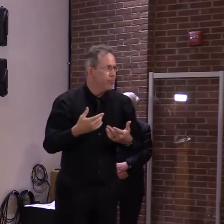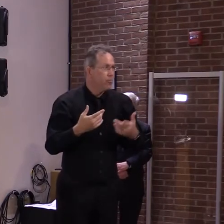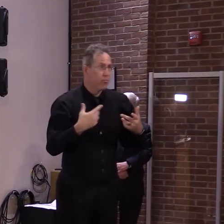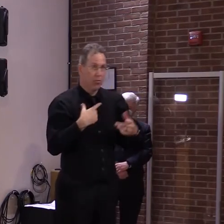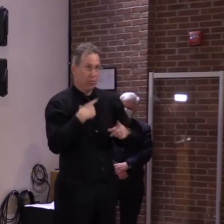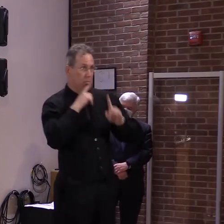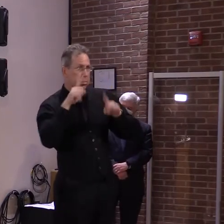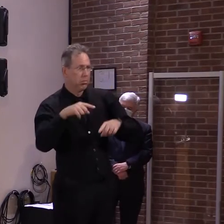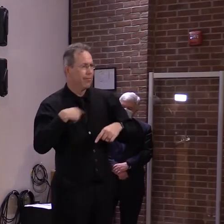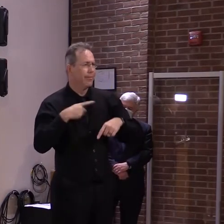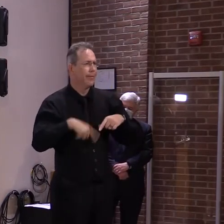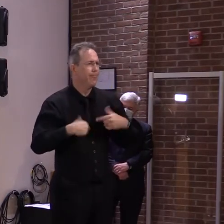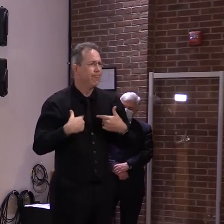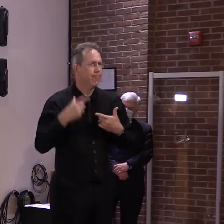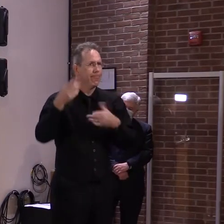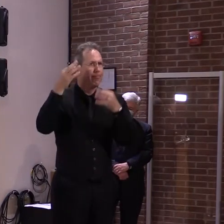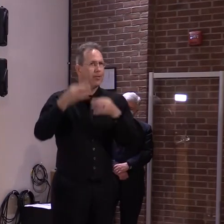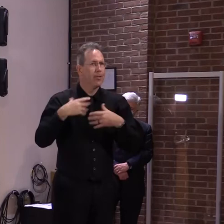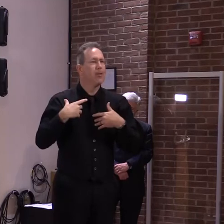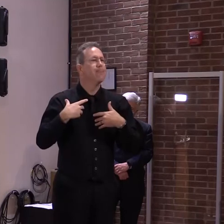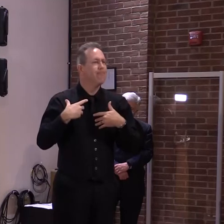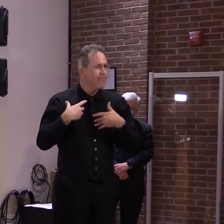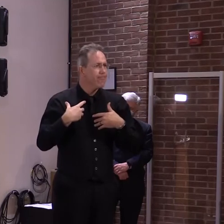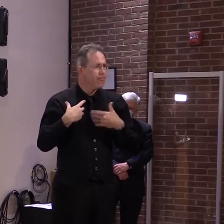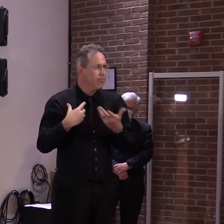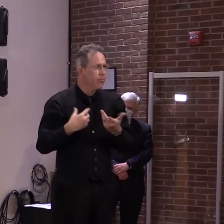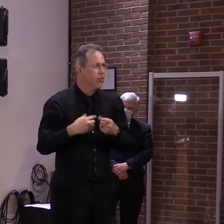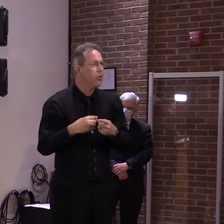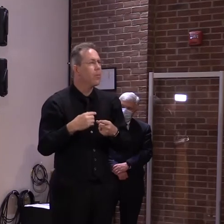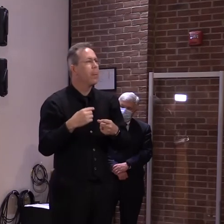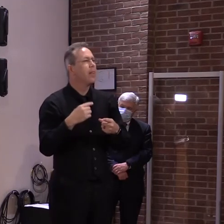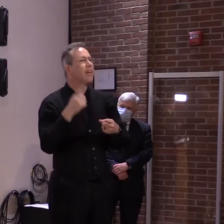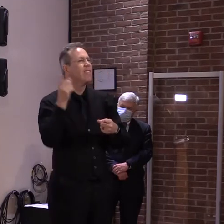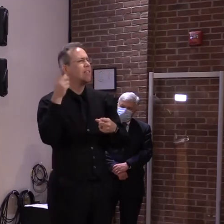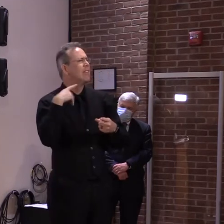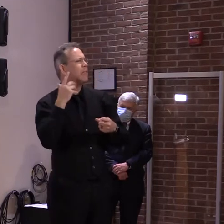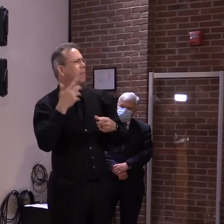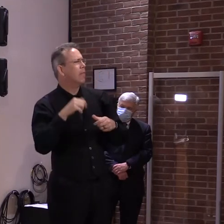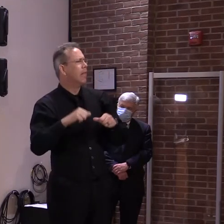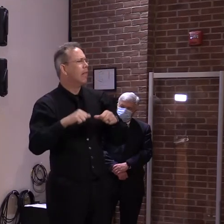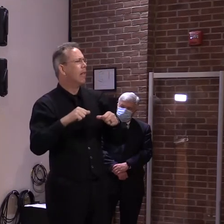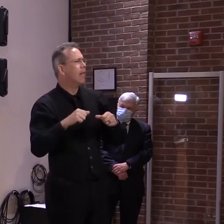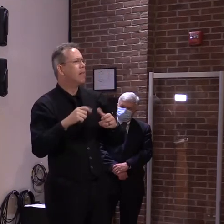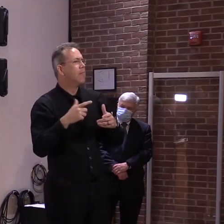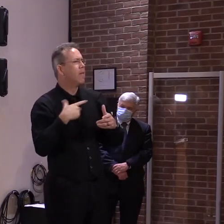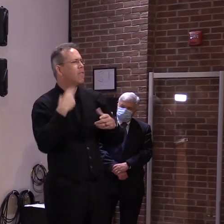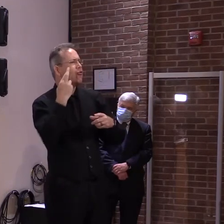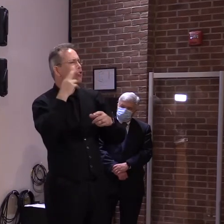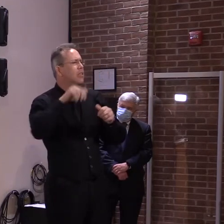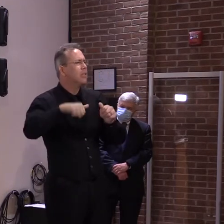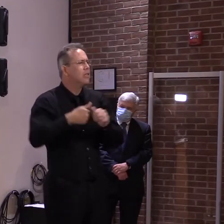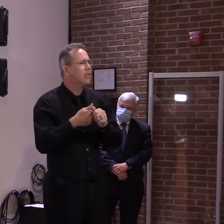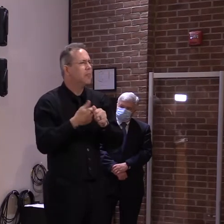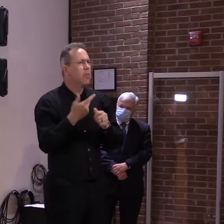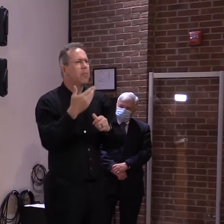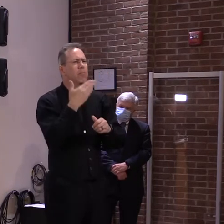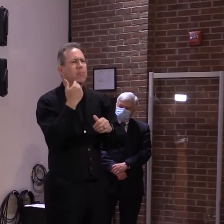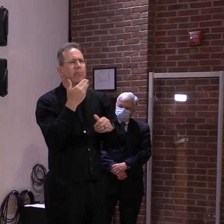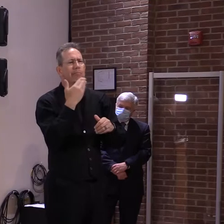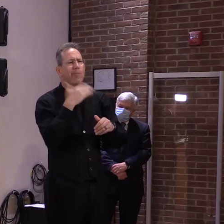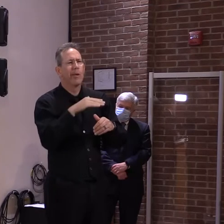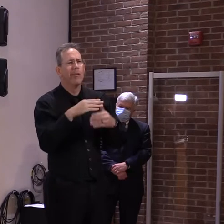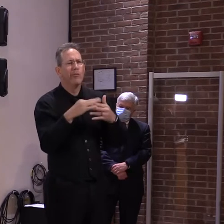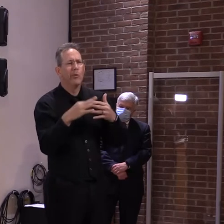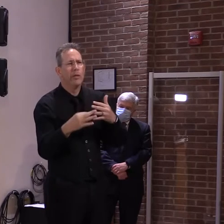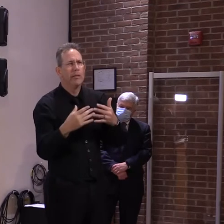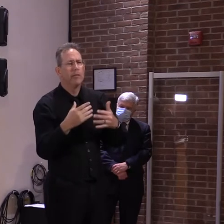but I think it would be a mistake and I think that's one of the travesties of what's happened through no fault of their